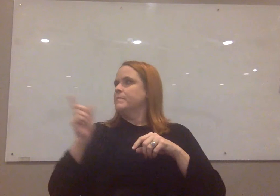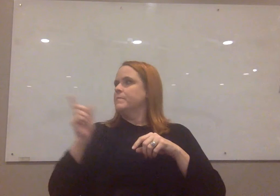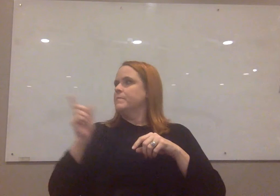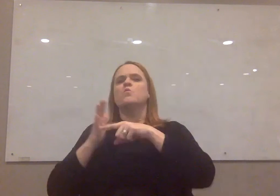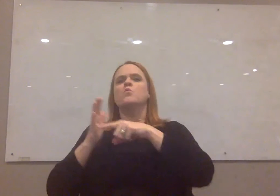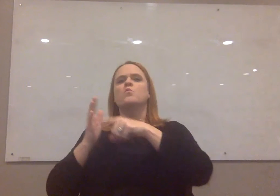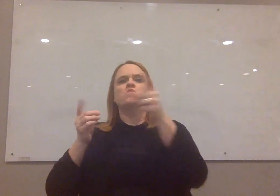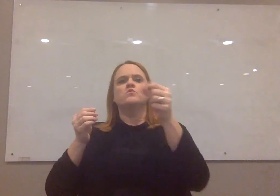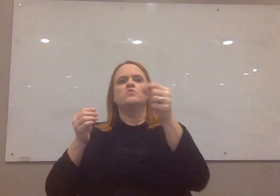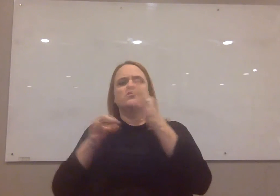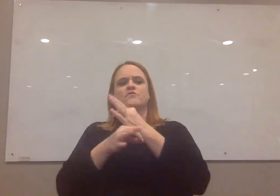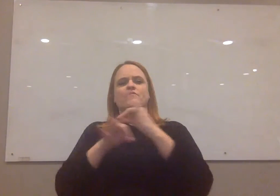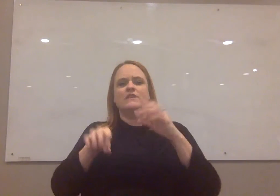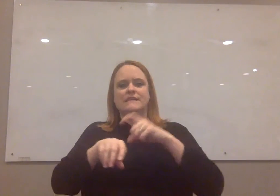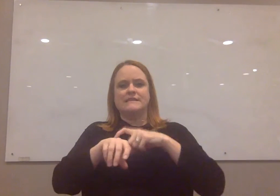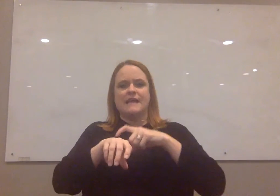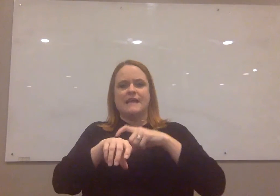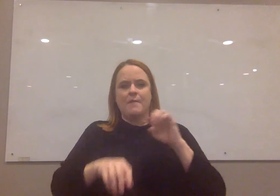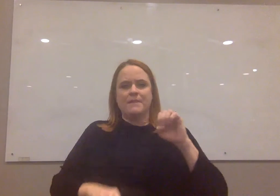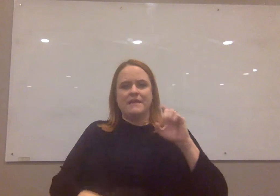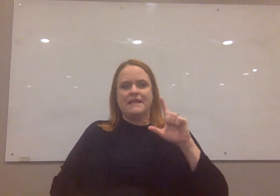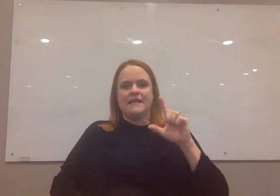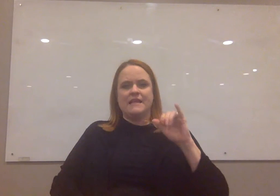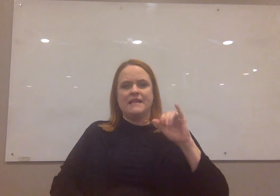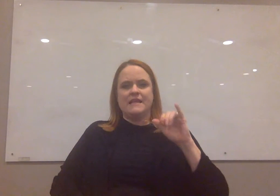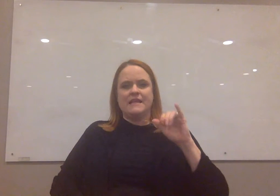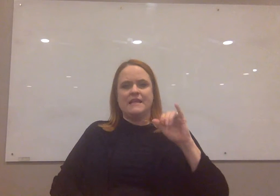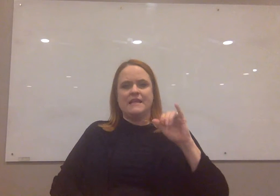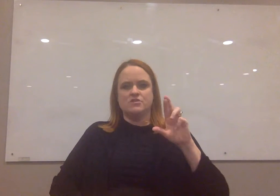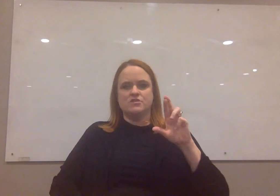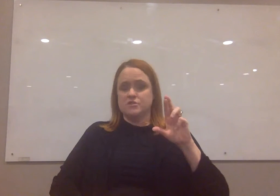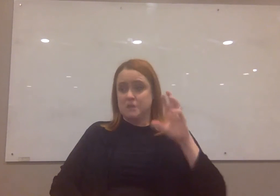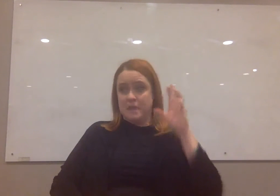on Elixir? Because you're not just doing this book, I assume.